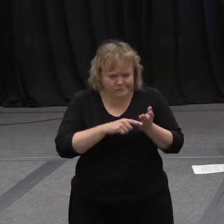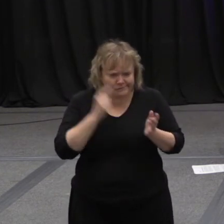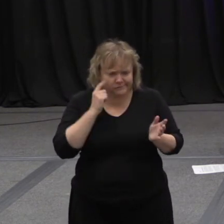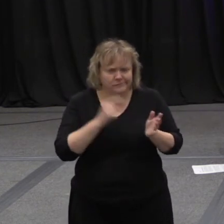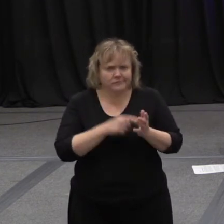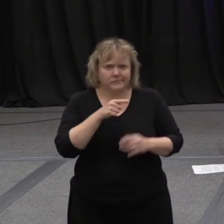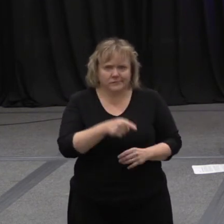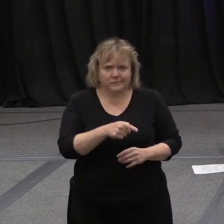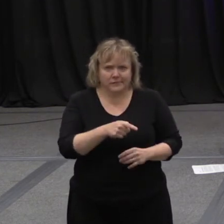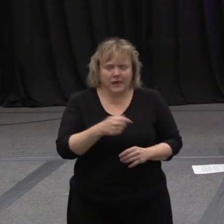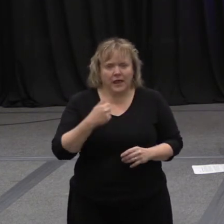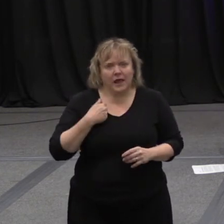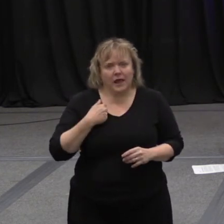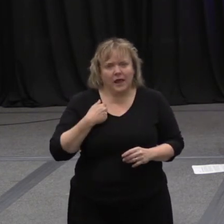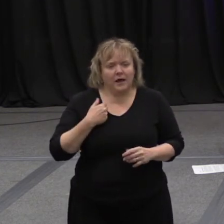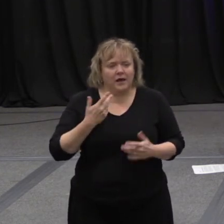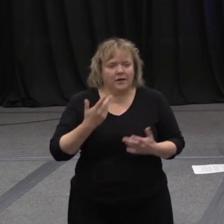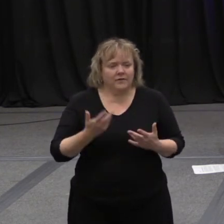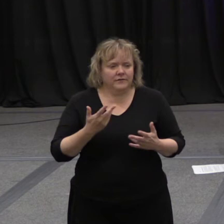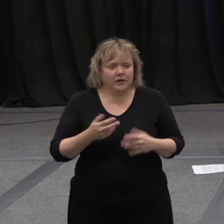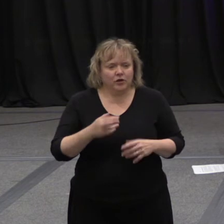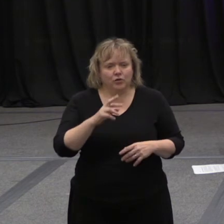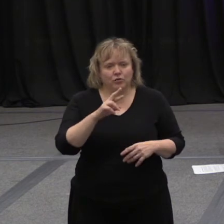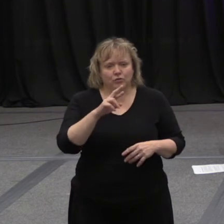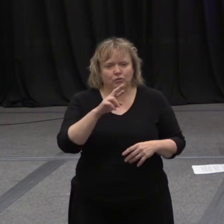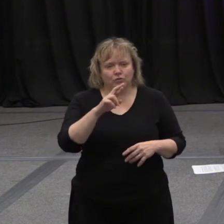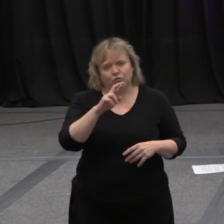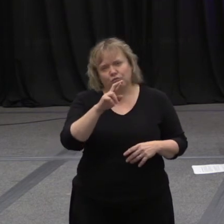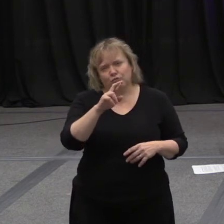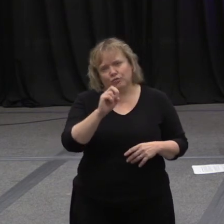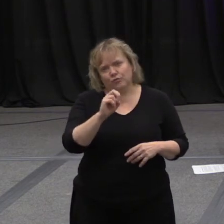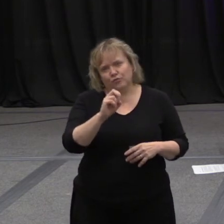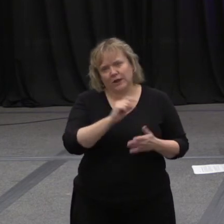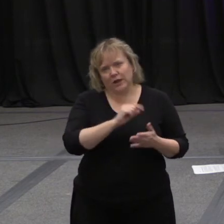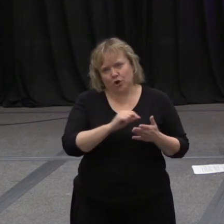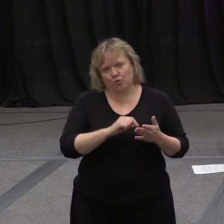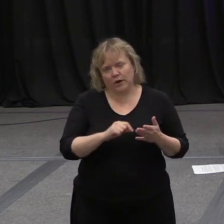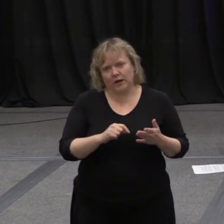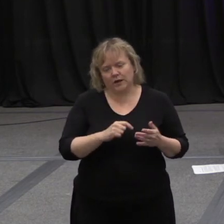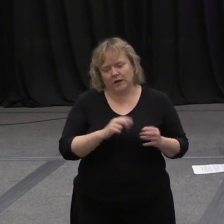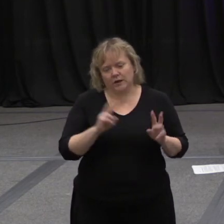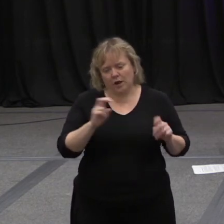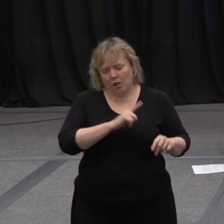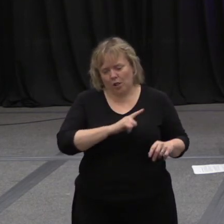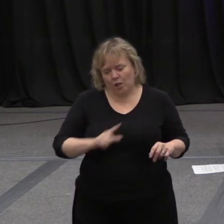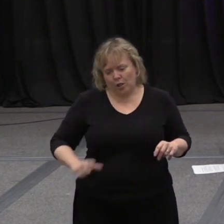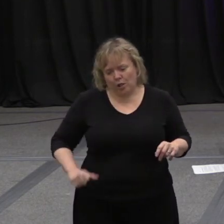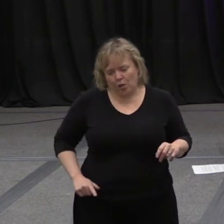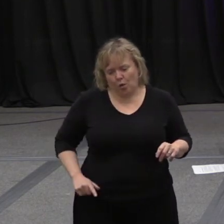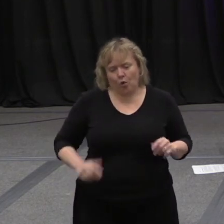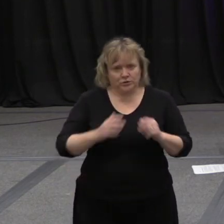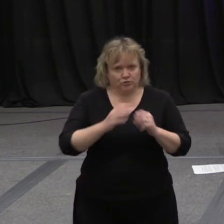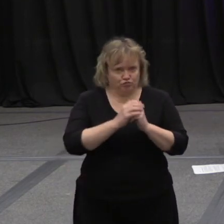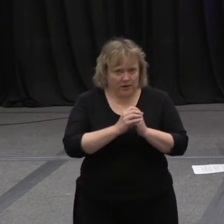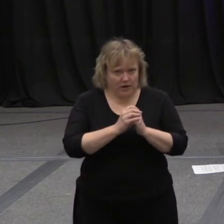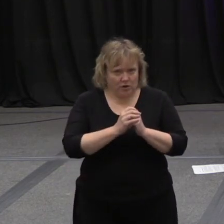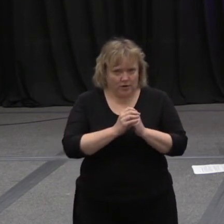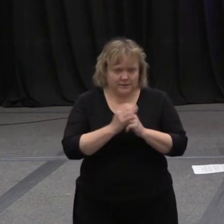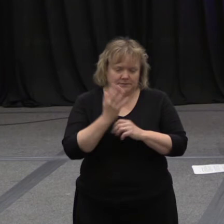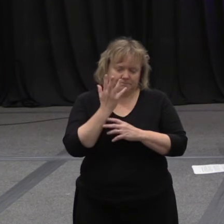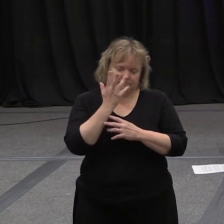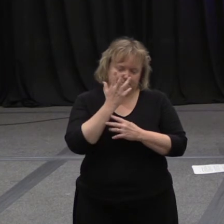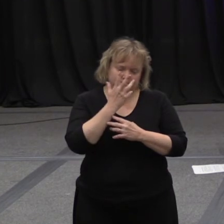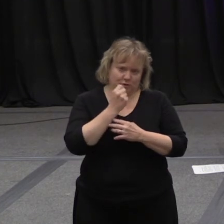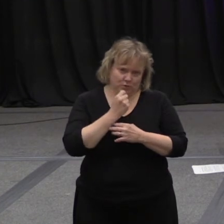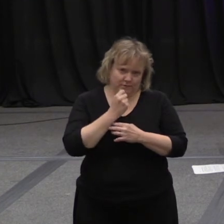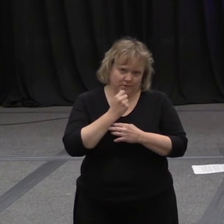a reframing or a rewritten Lord's Prayer, and it's beautiful. And since